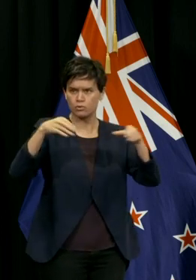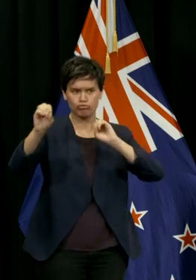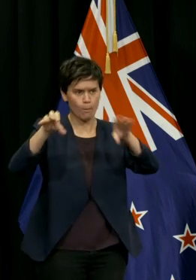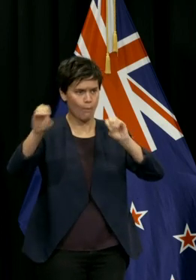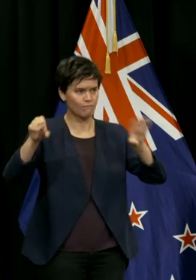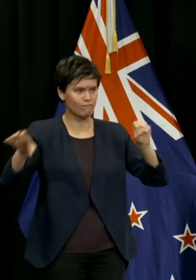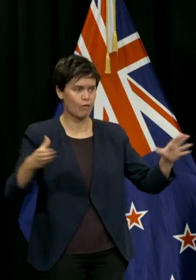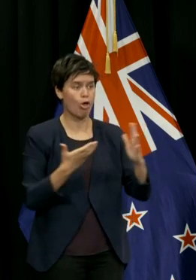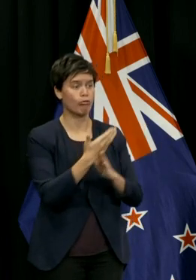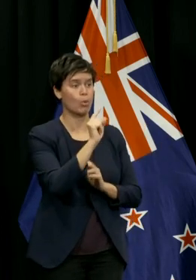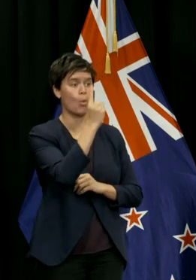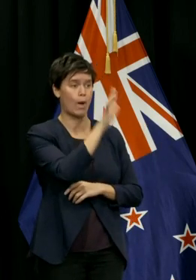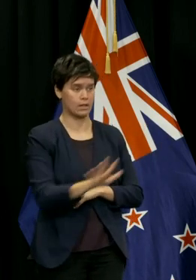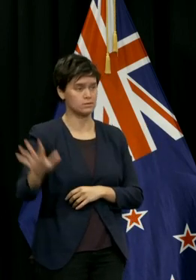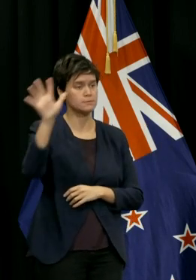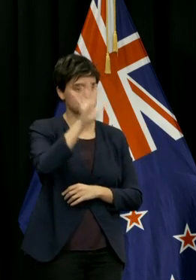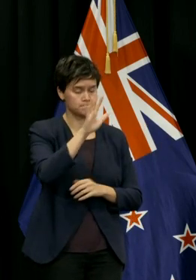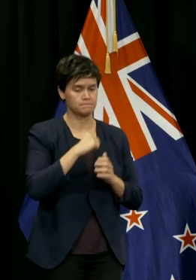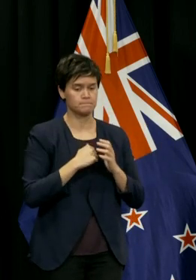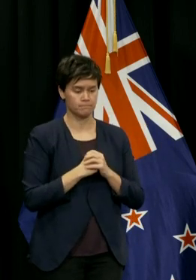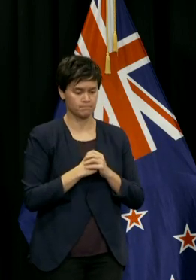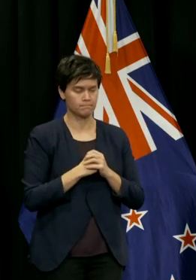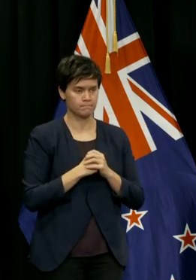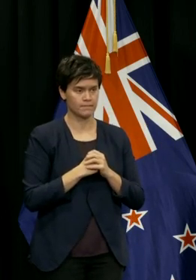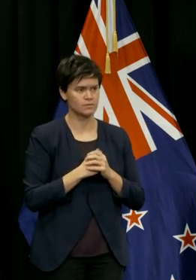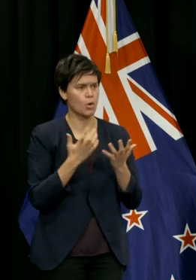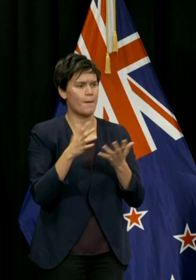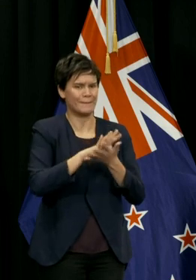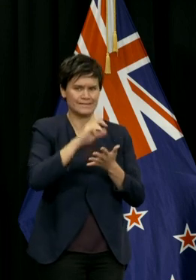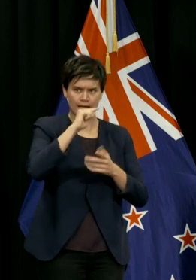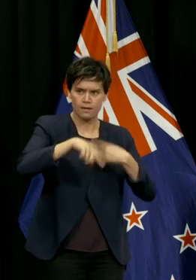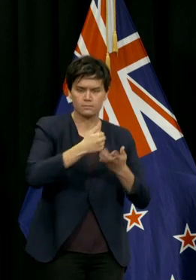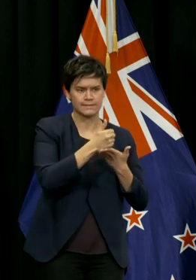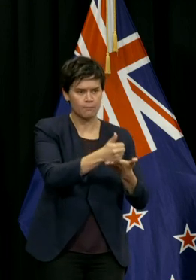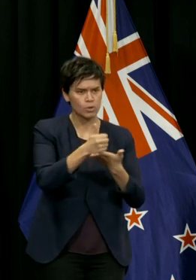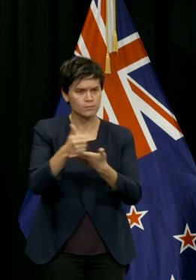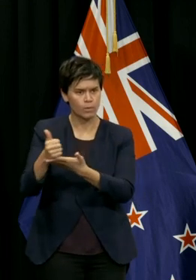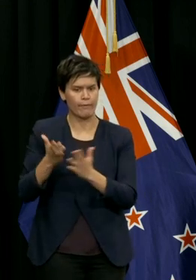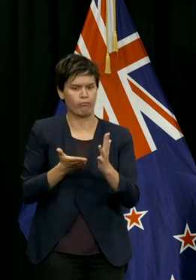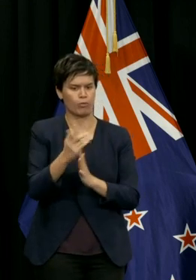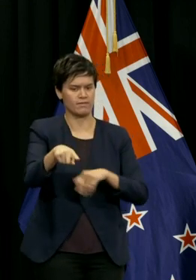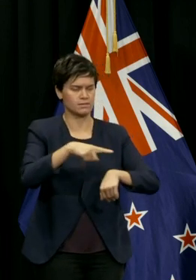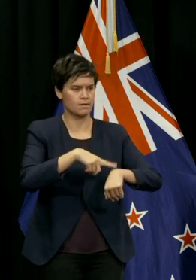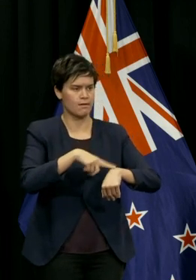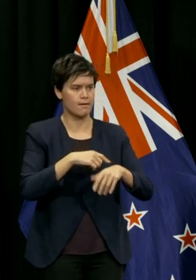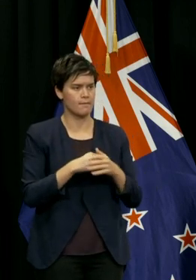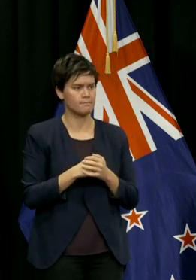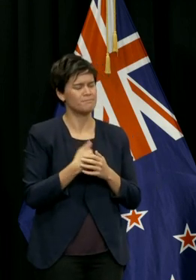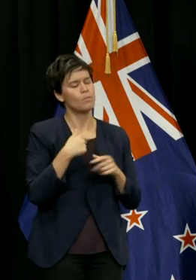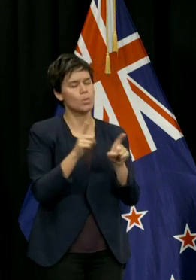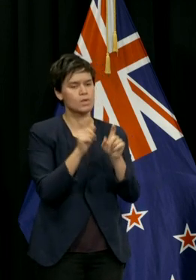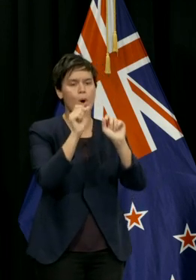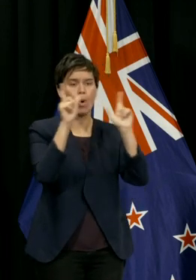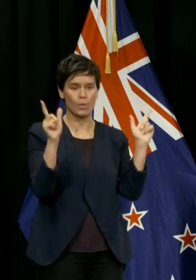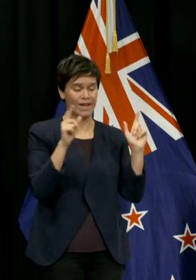regions. This package will support providers to keep up with the demand. I'm also acutely aware that this month will prove difficult